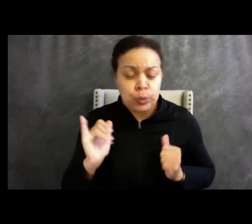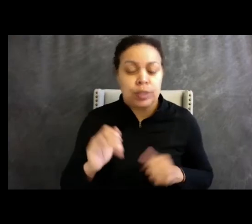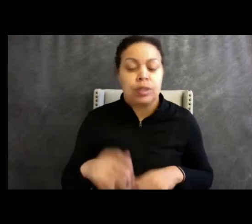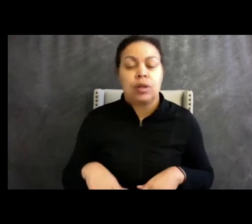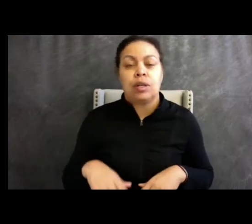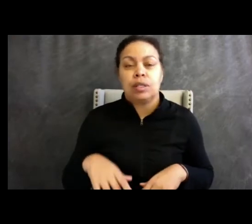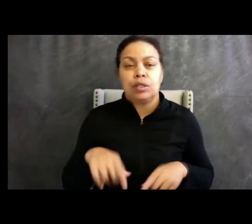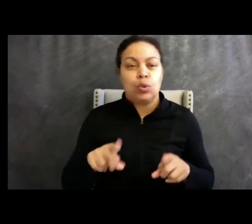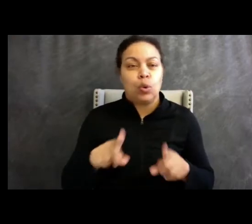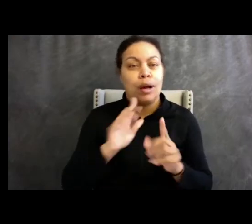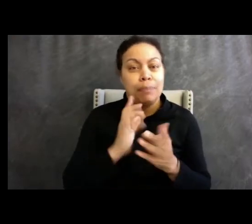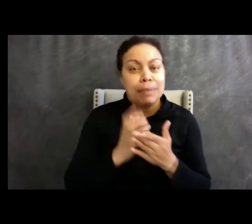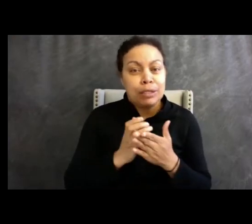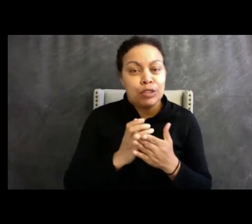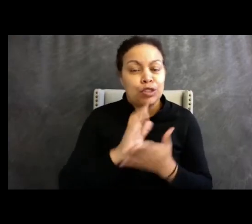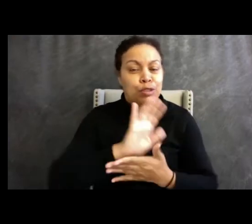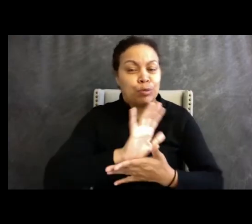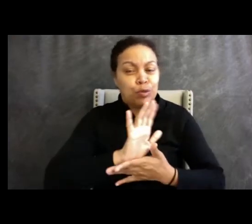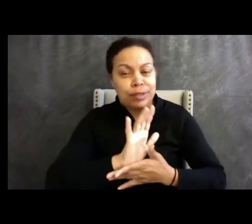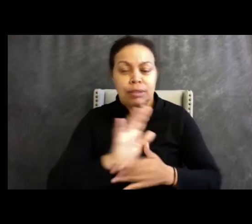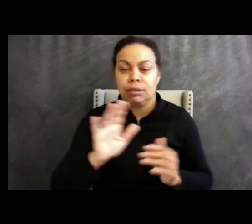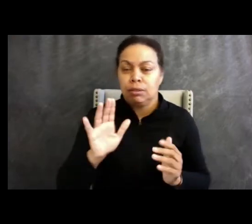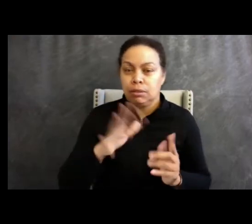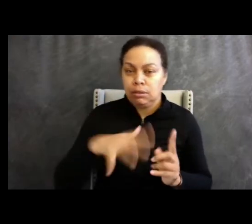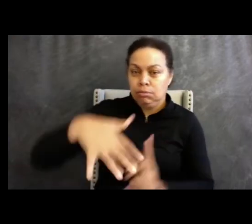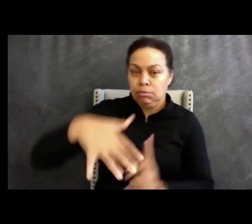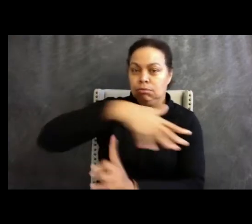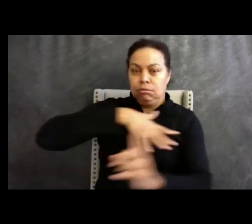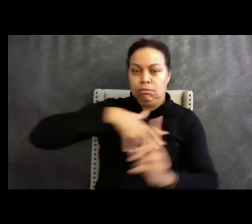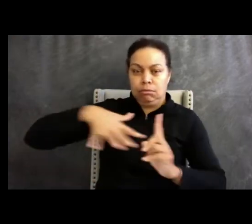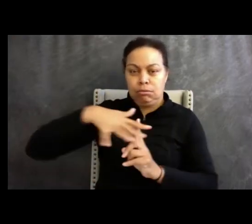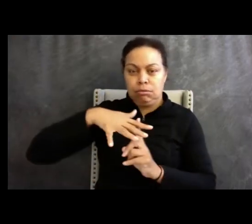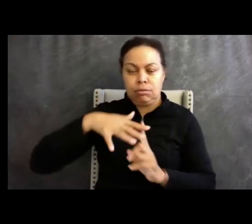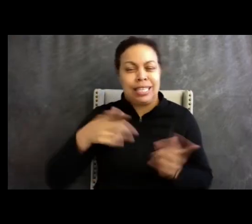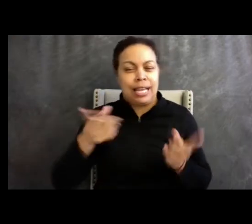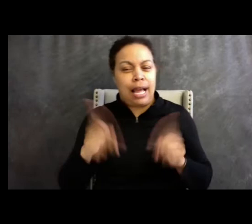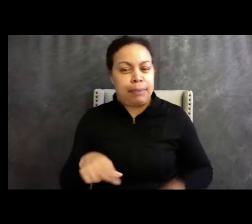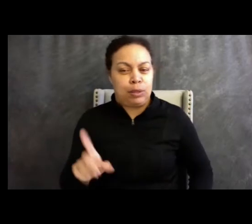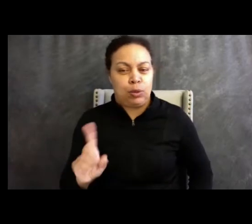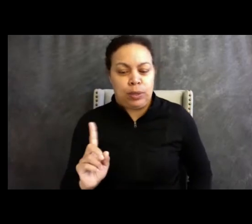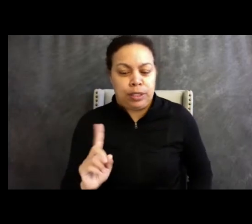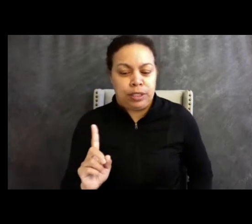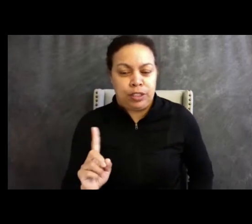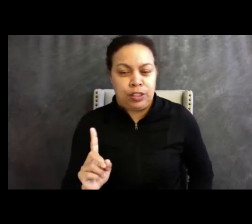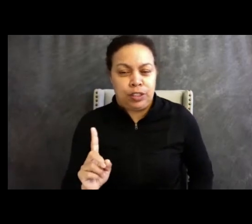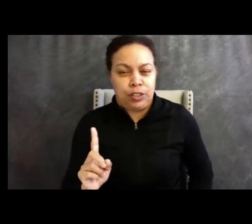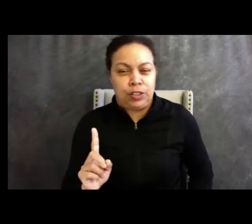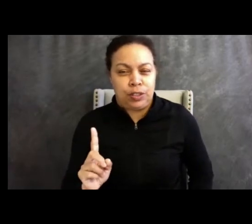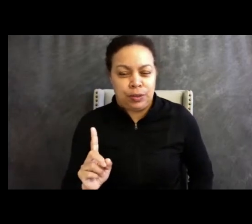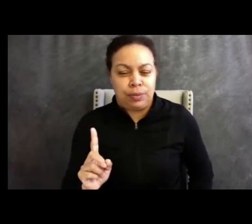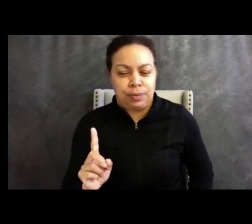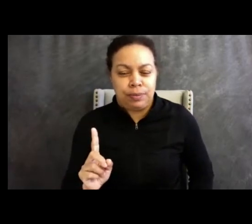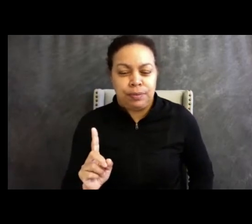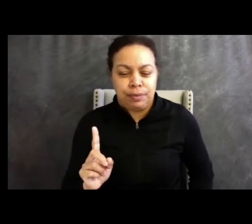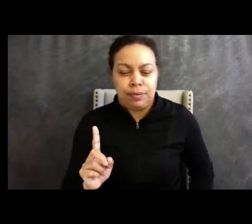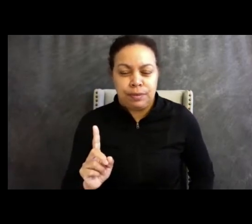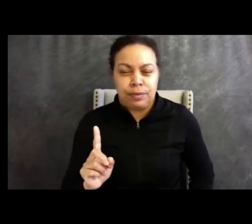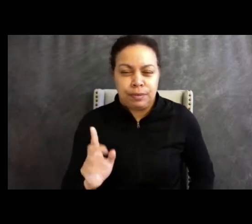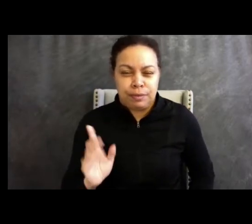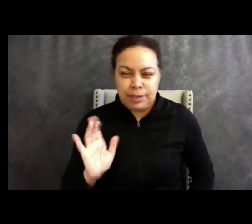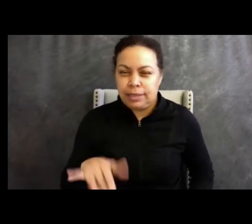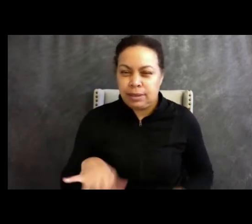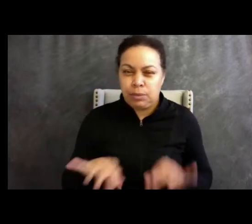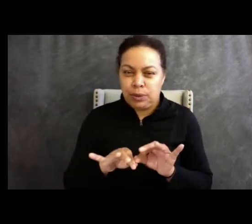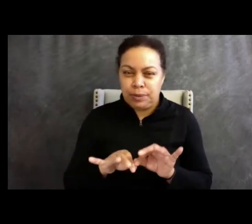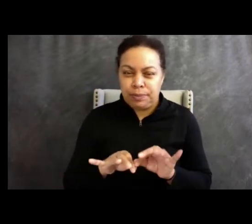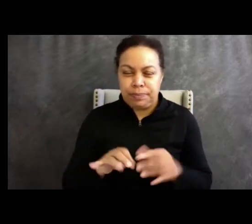picture setting where the story happens gets muddy. But